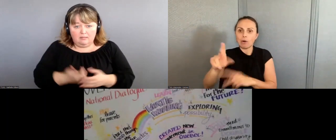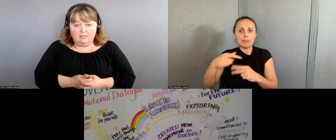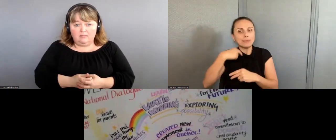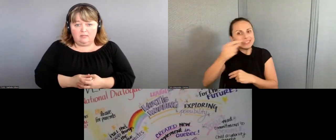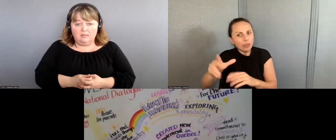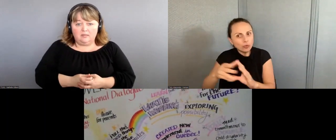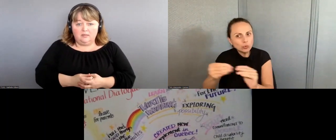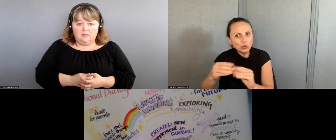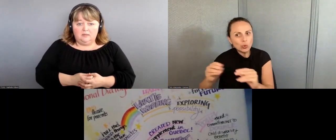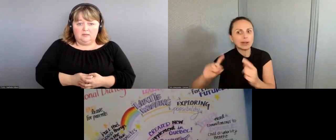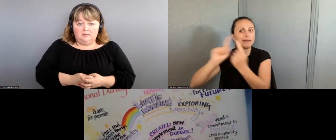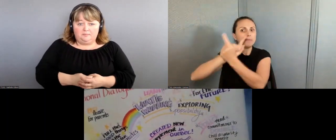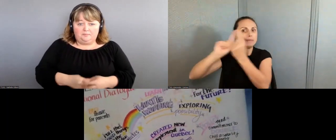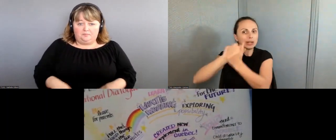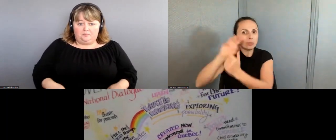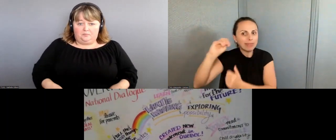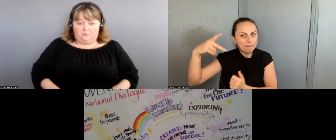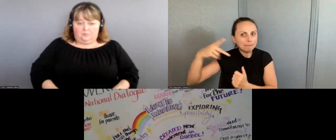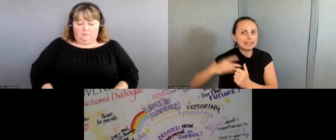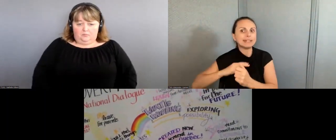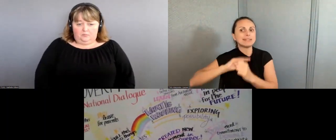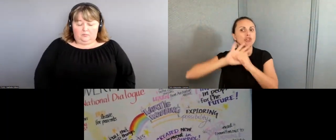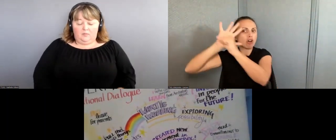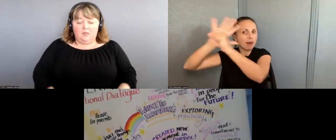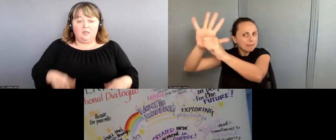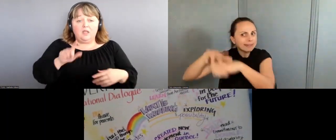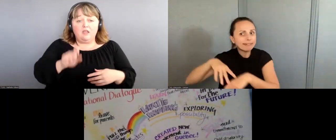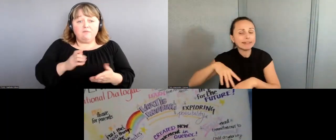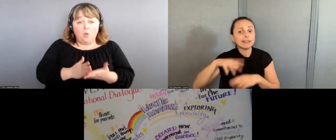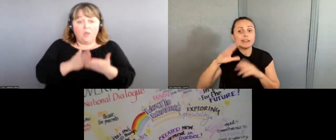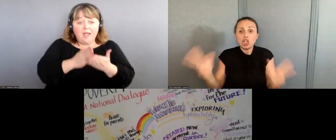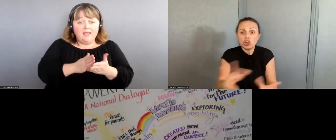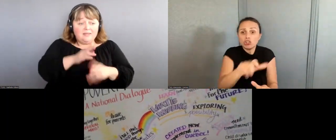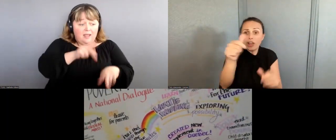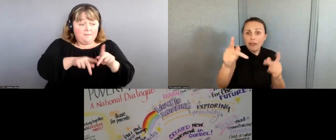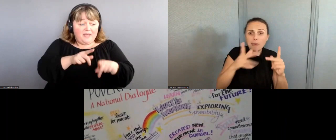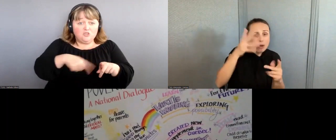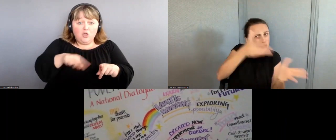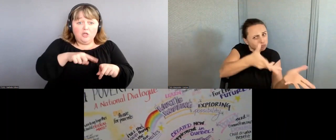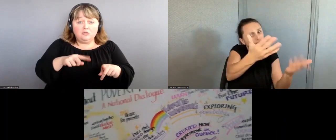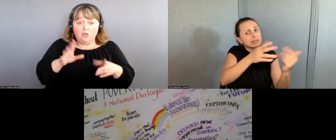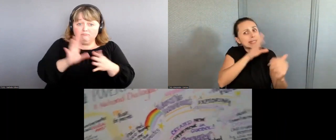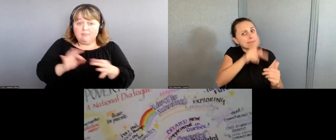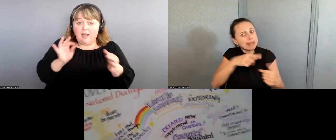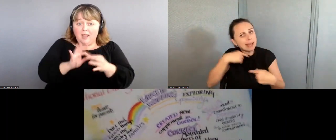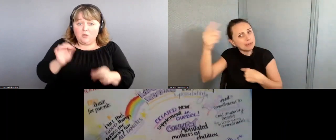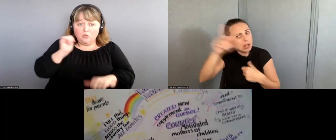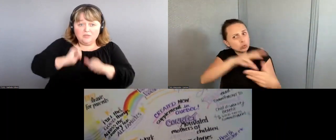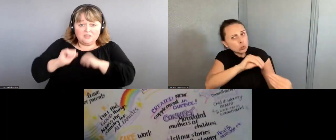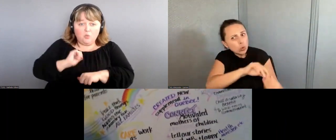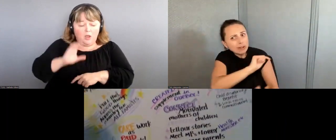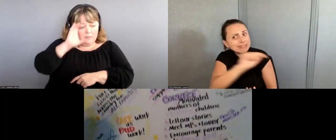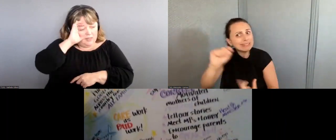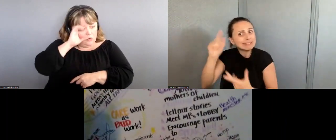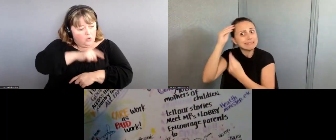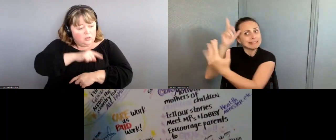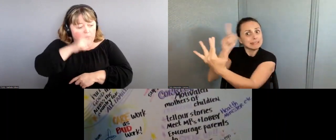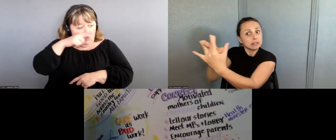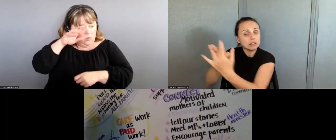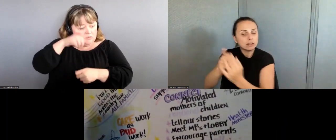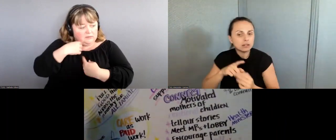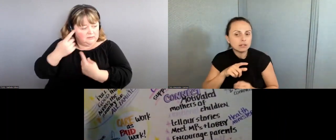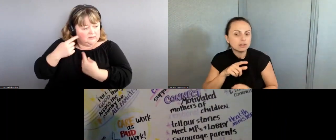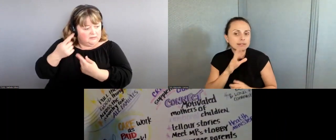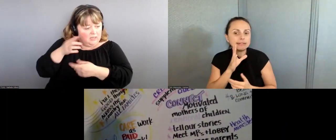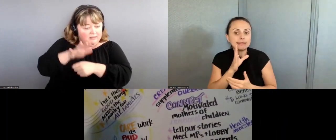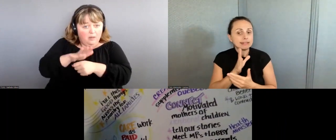They were meeting with MPs and lobbying. They were encouraging other parents to speak up and tell their stories. And so some of what that